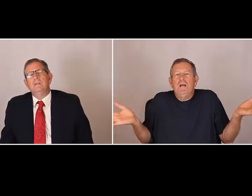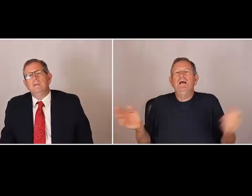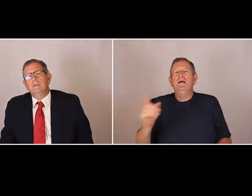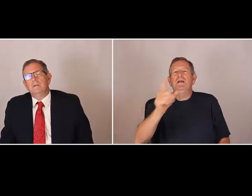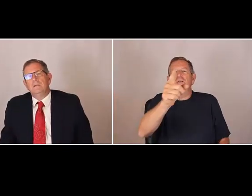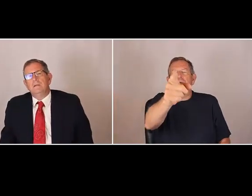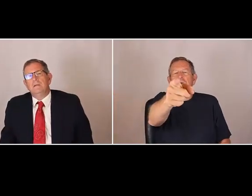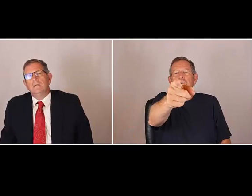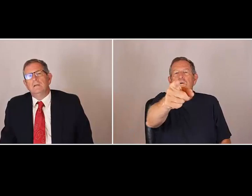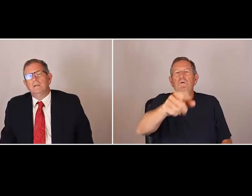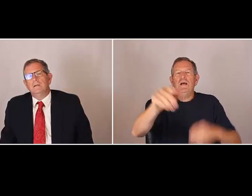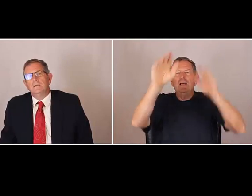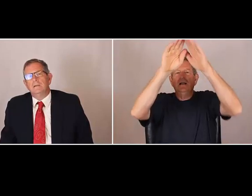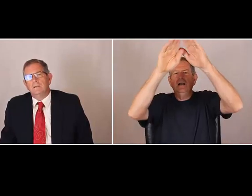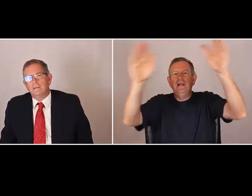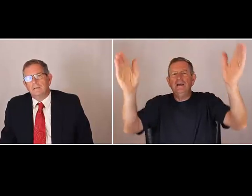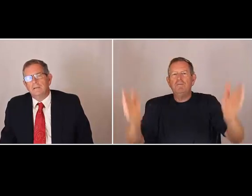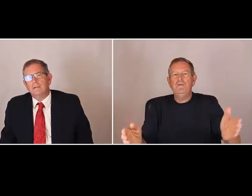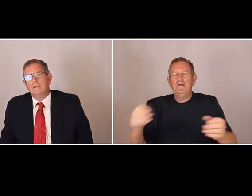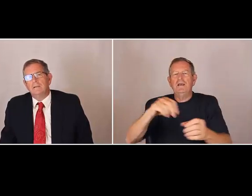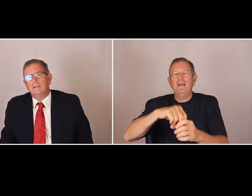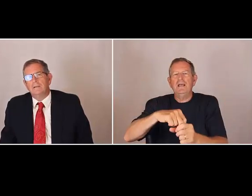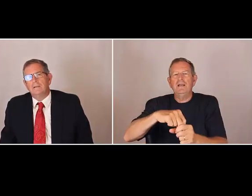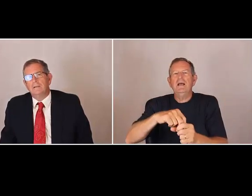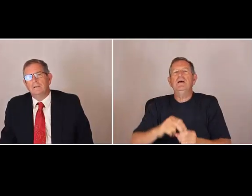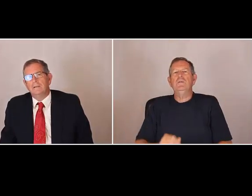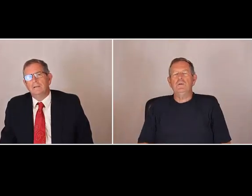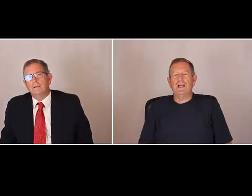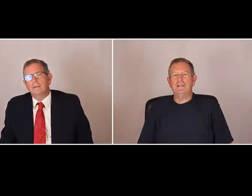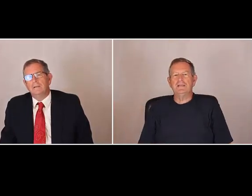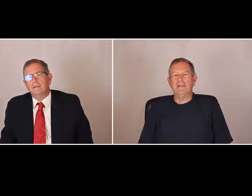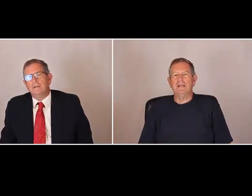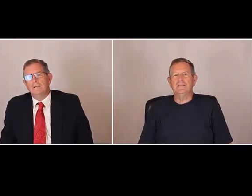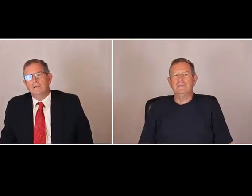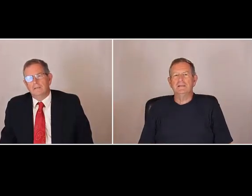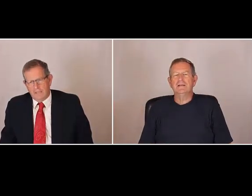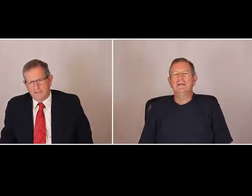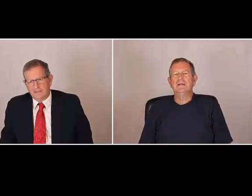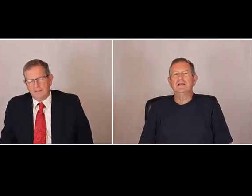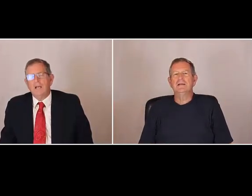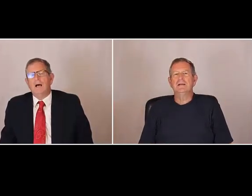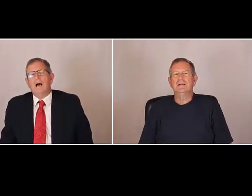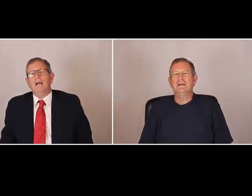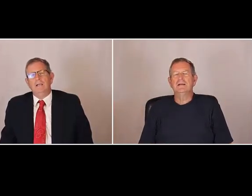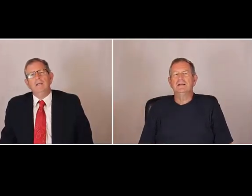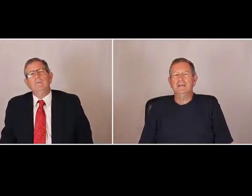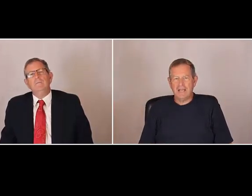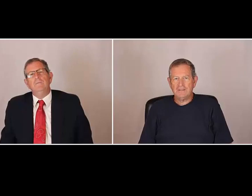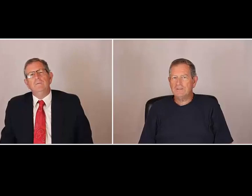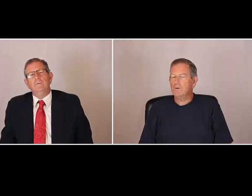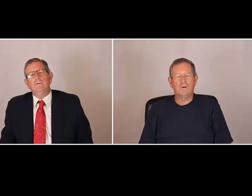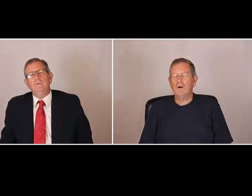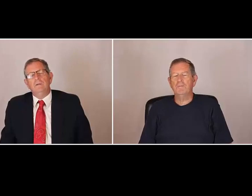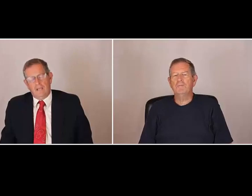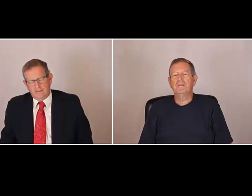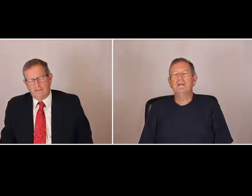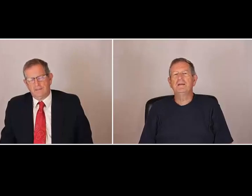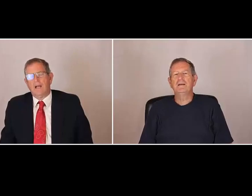do you live in the United States? Yes. I live... Yes or no? Yes.